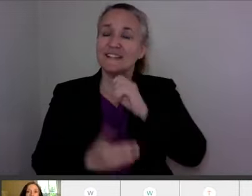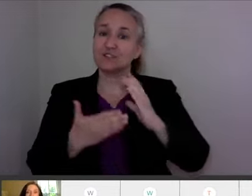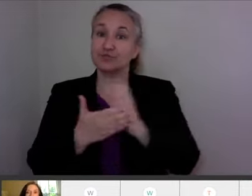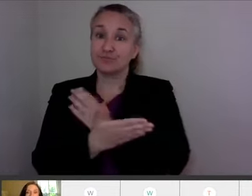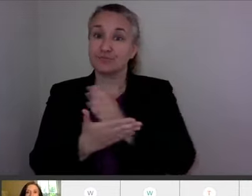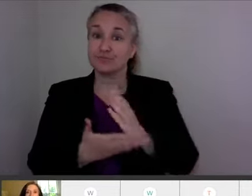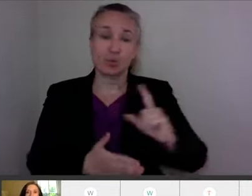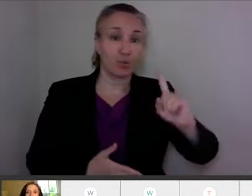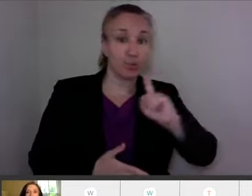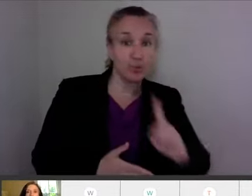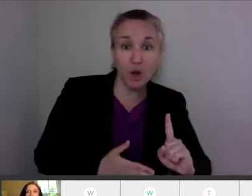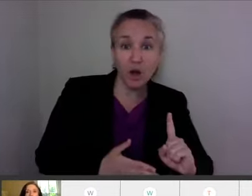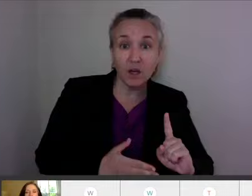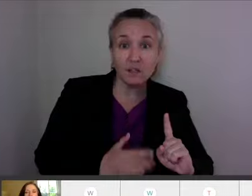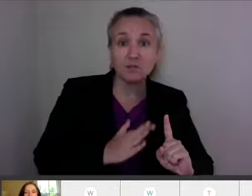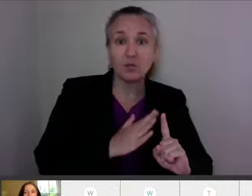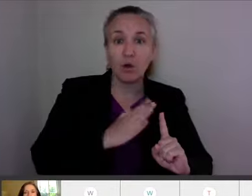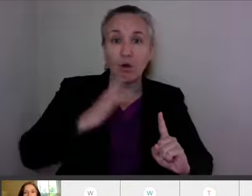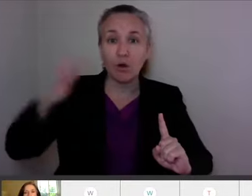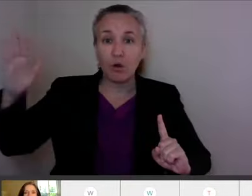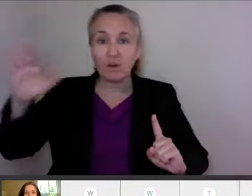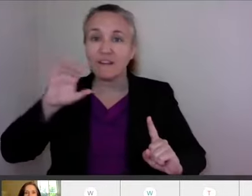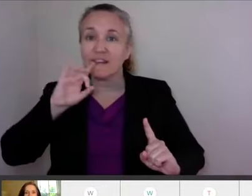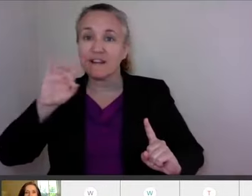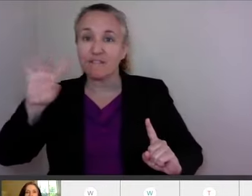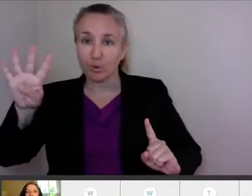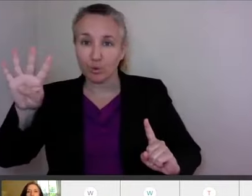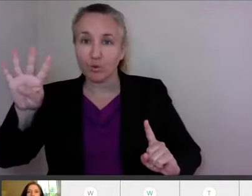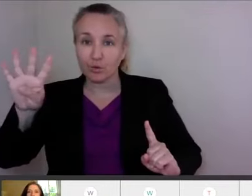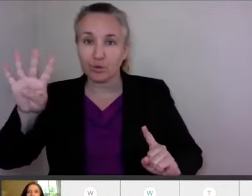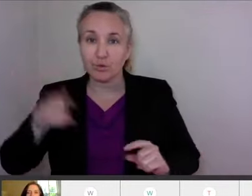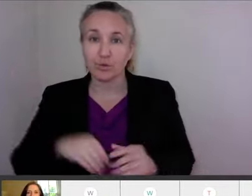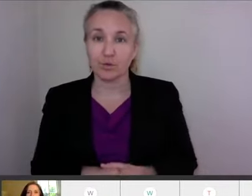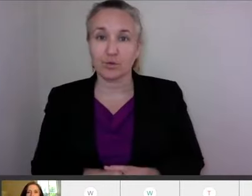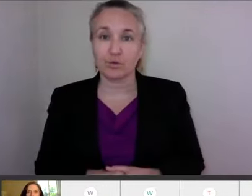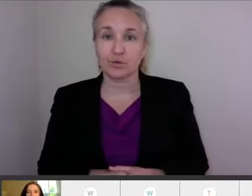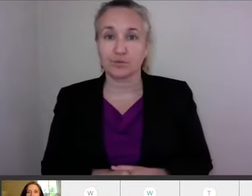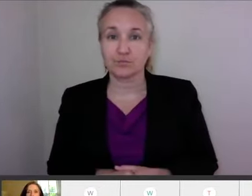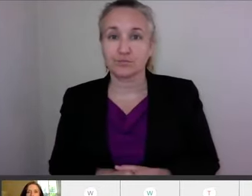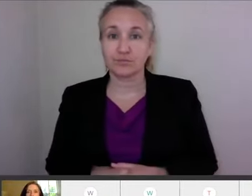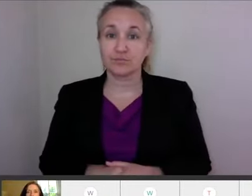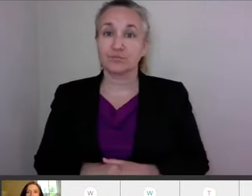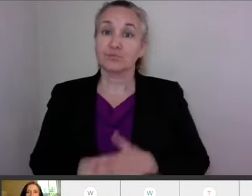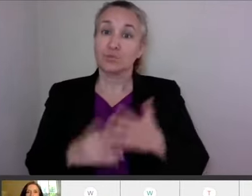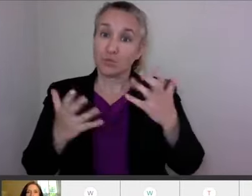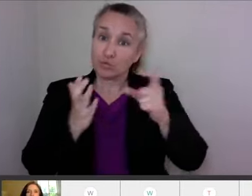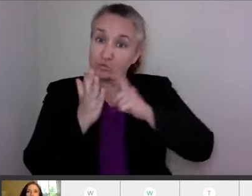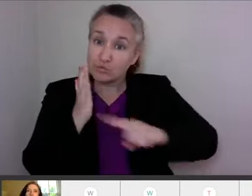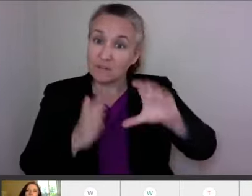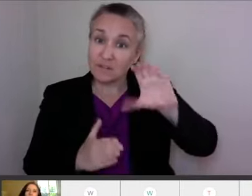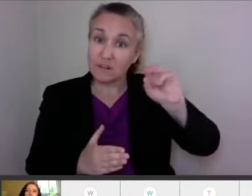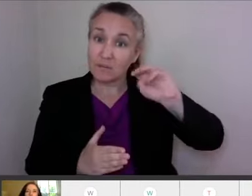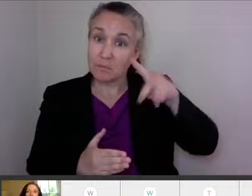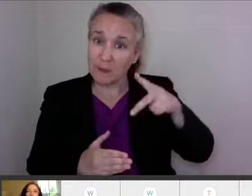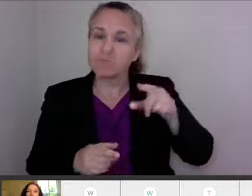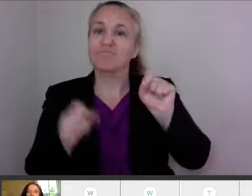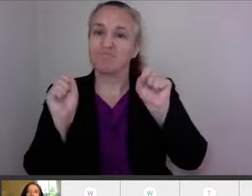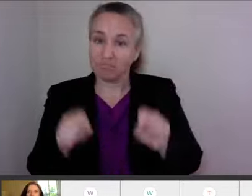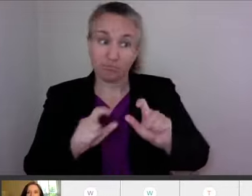from 1 year old to 84 years old. And as always, you can check our county map